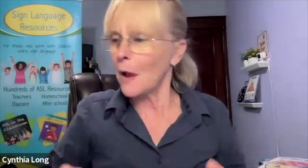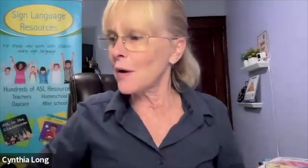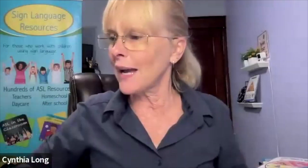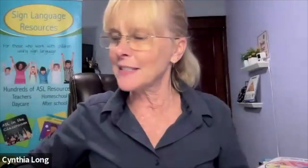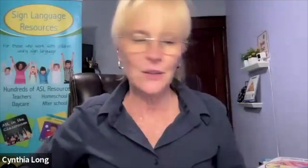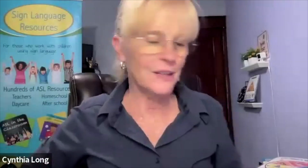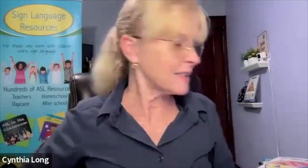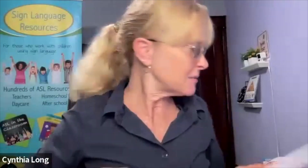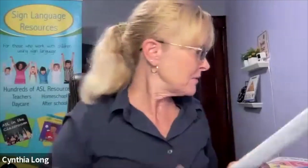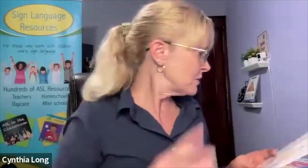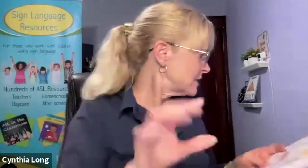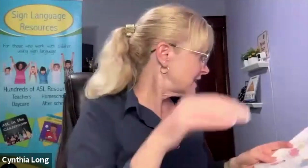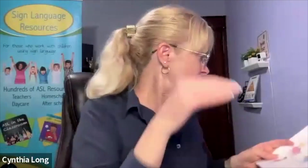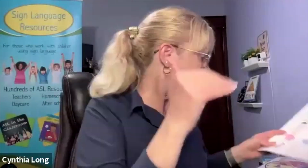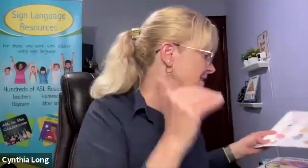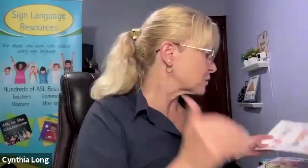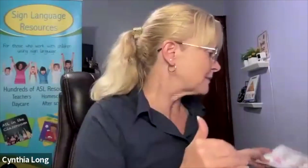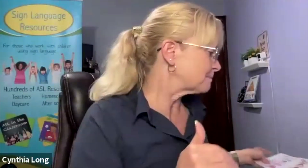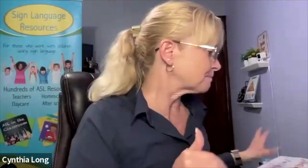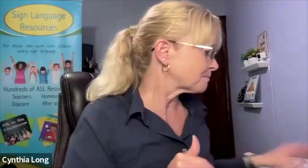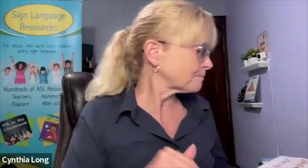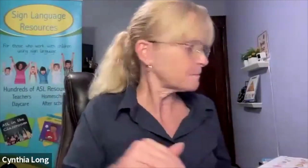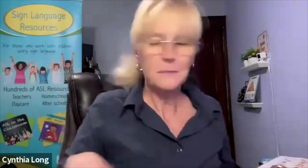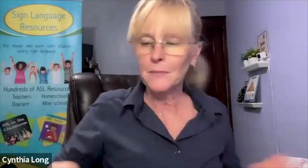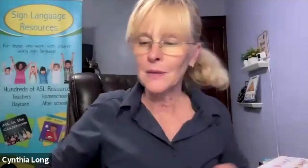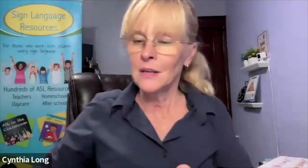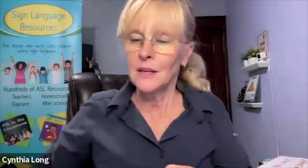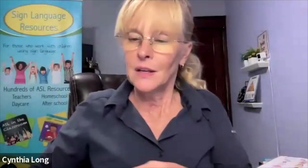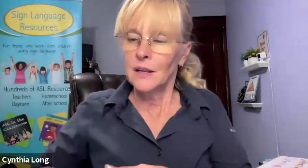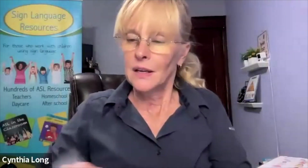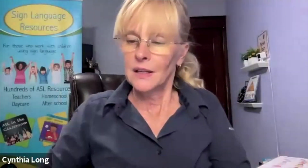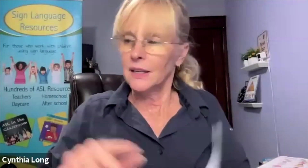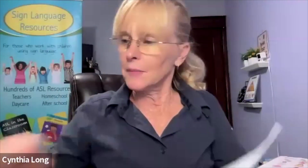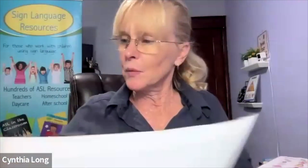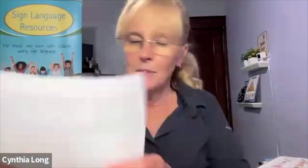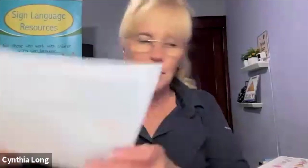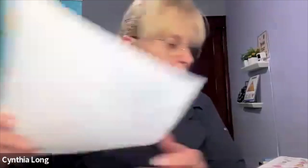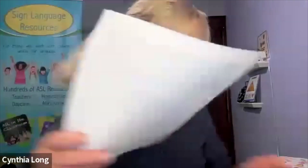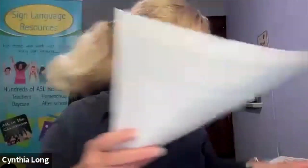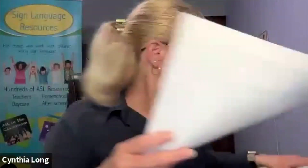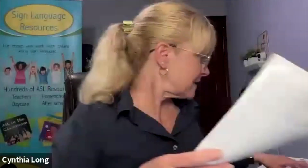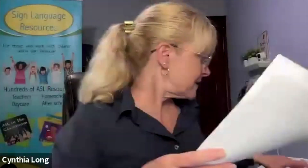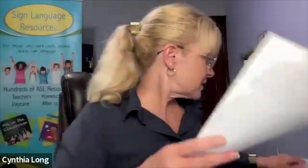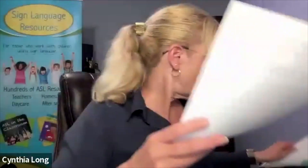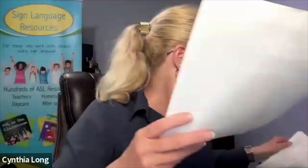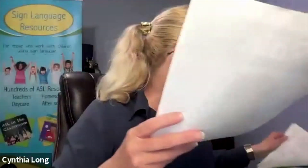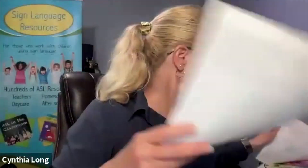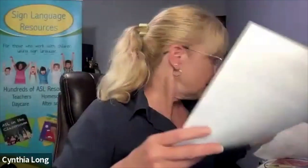Okay, so let's move on to the next one. Give me one moment. Let me set this over